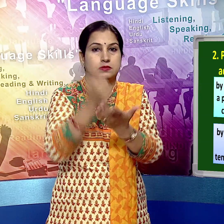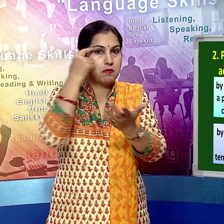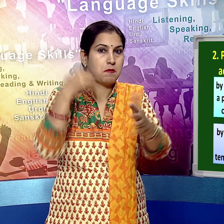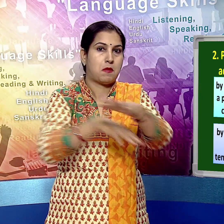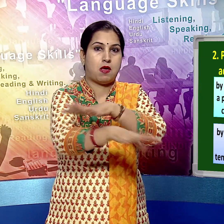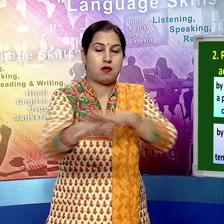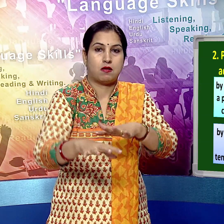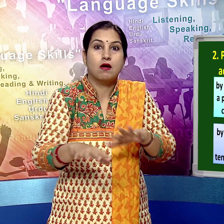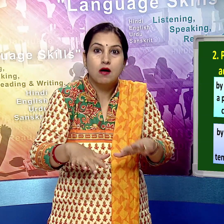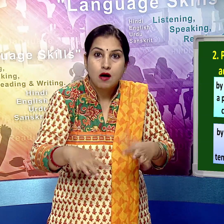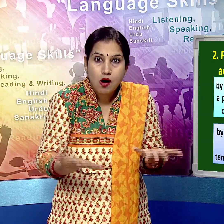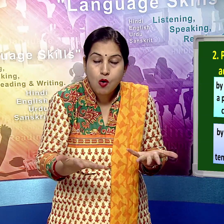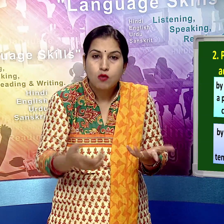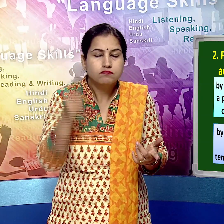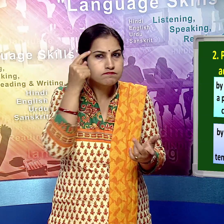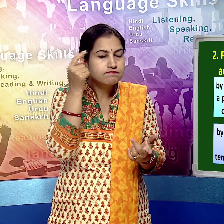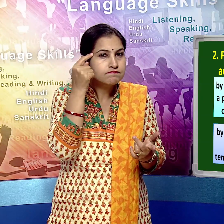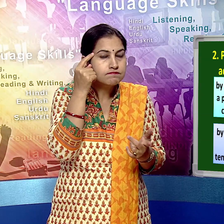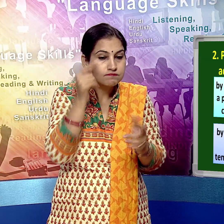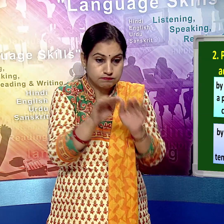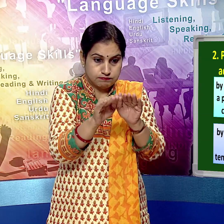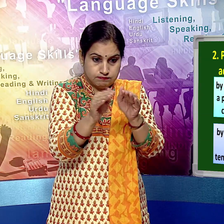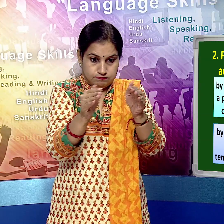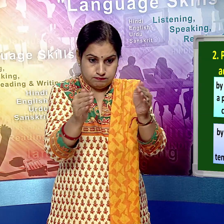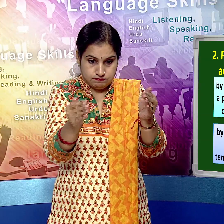By providing a protective covering,